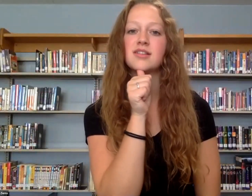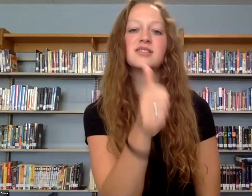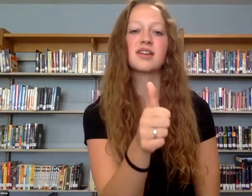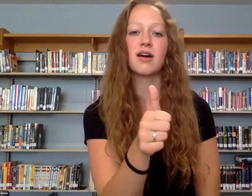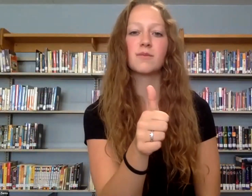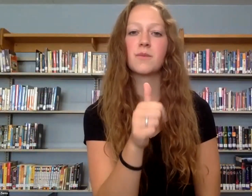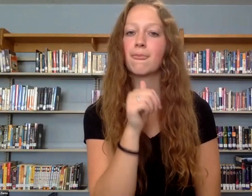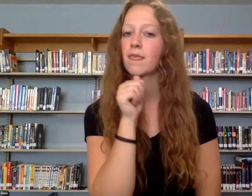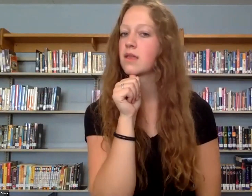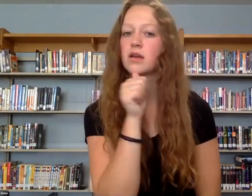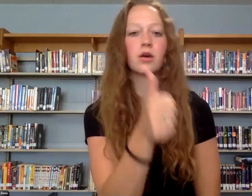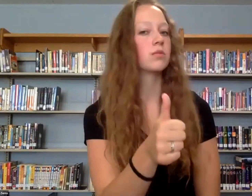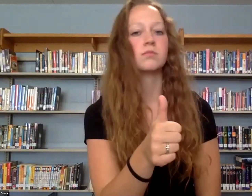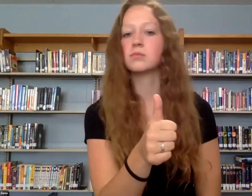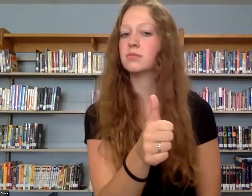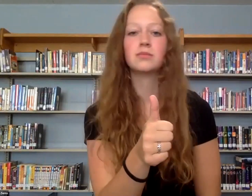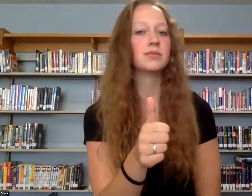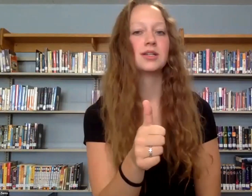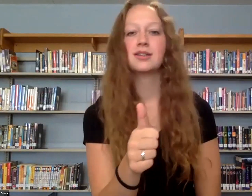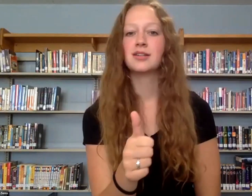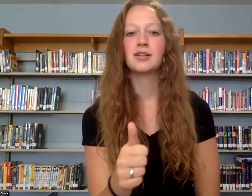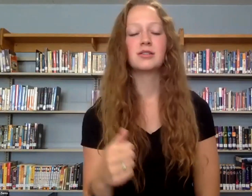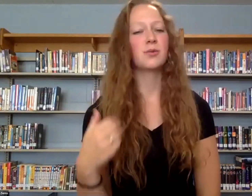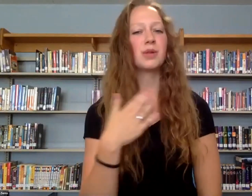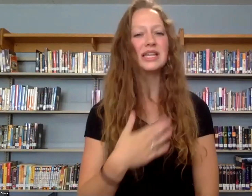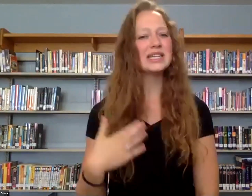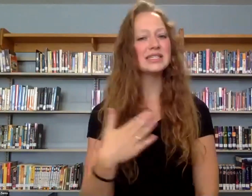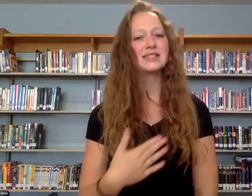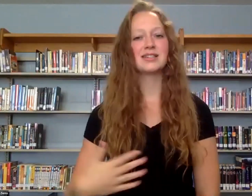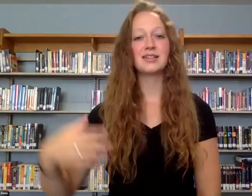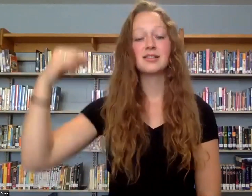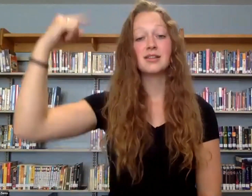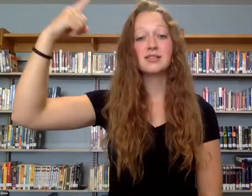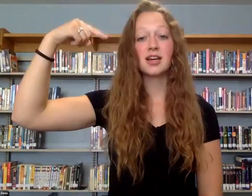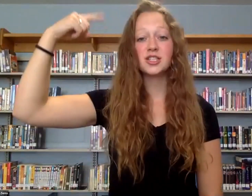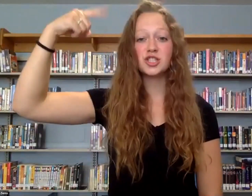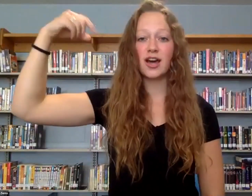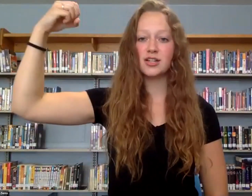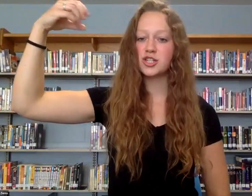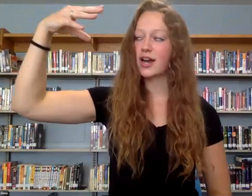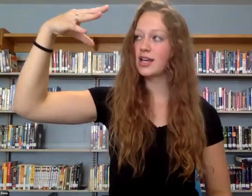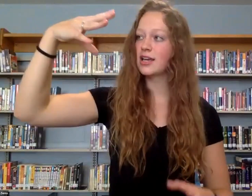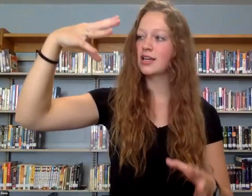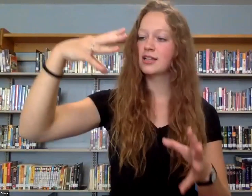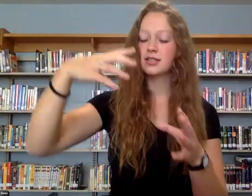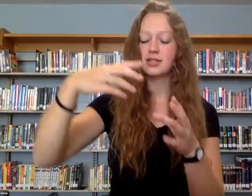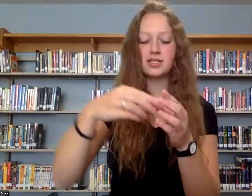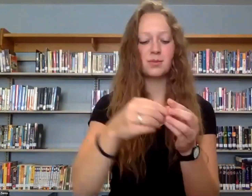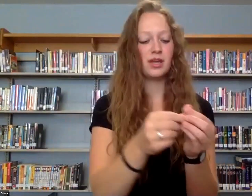stick it out and go. Mm-mm. So please, sunshine, shining,